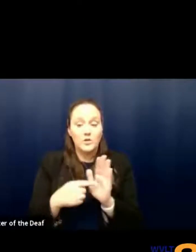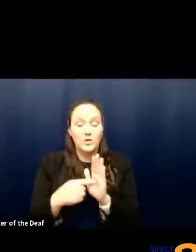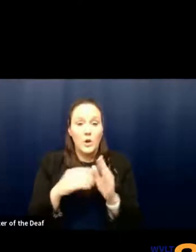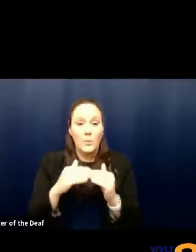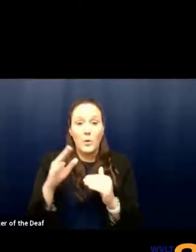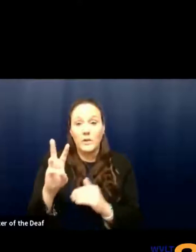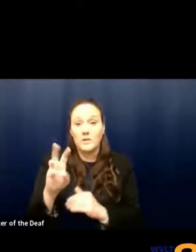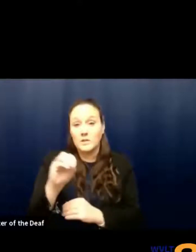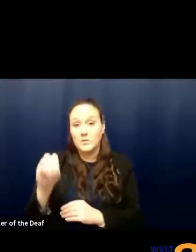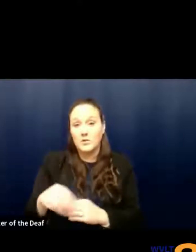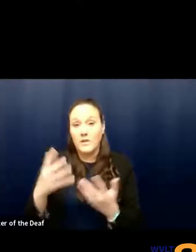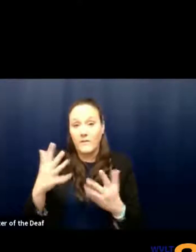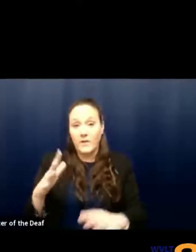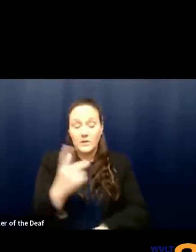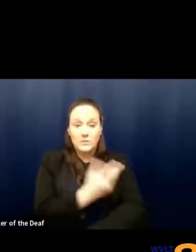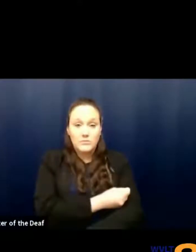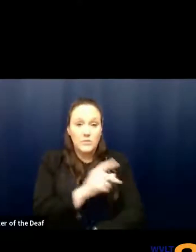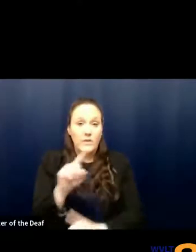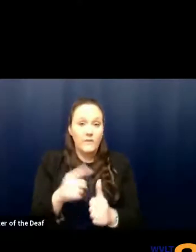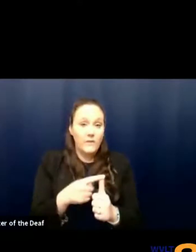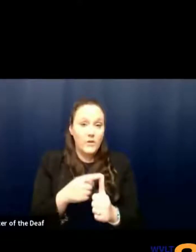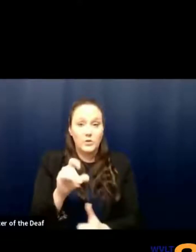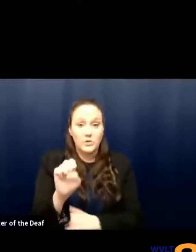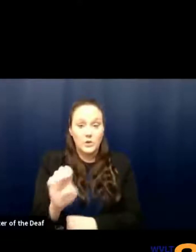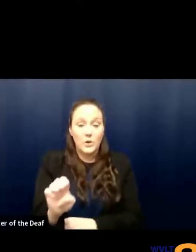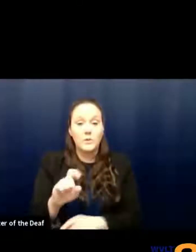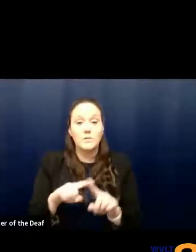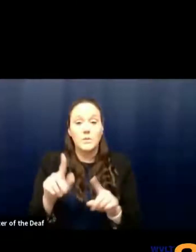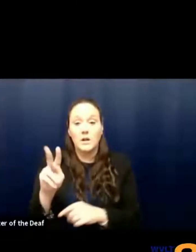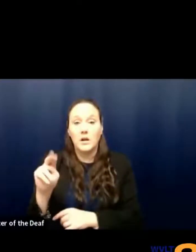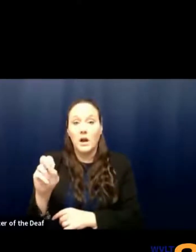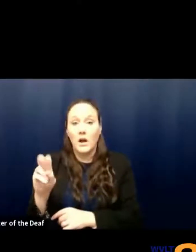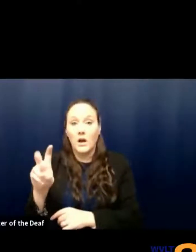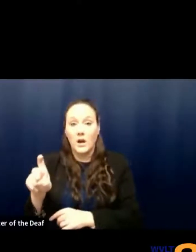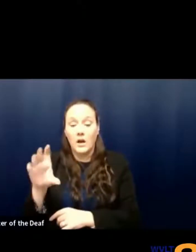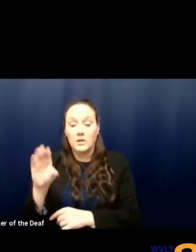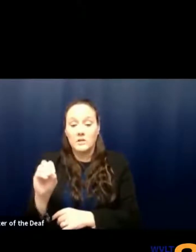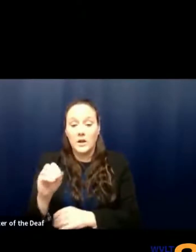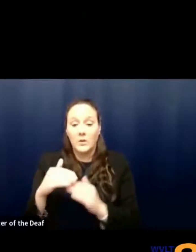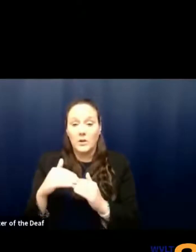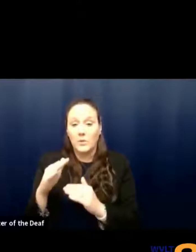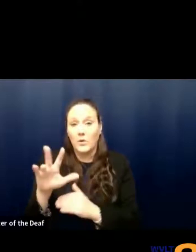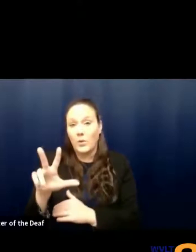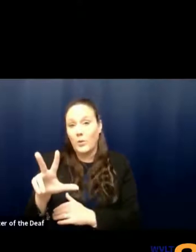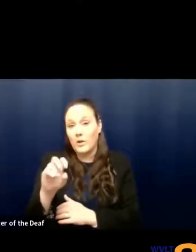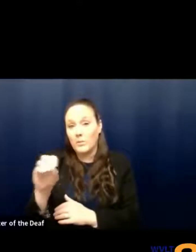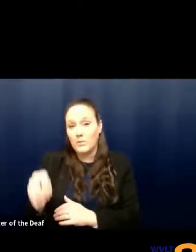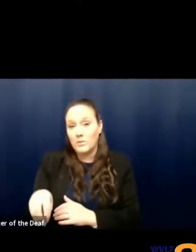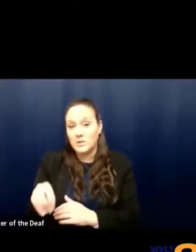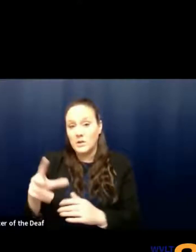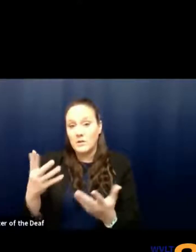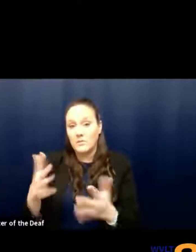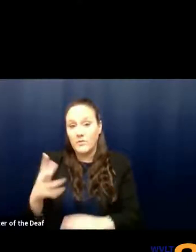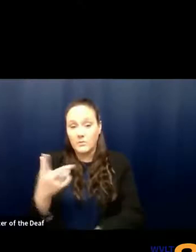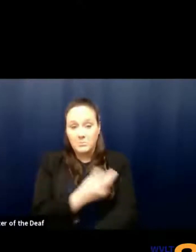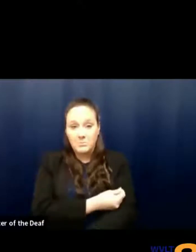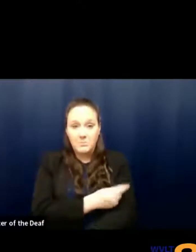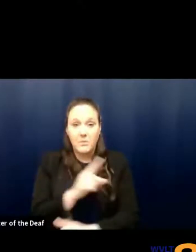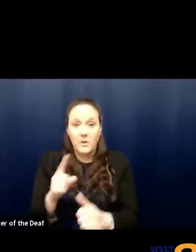first dose of the COVID vaccine. In Knox County, a little more than 3.5% of our population has gotten the first